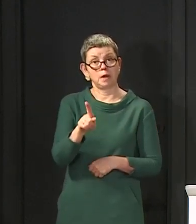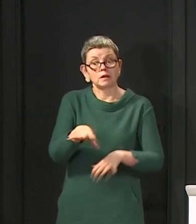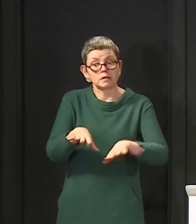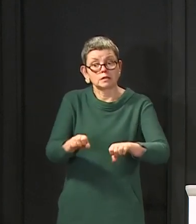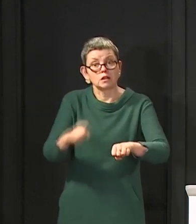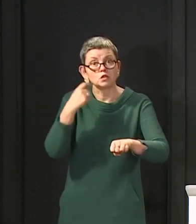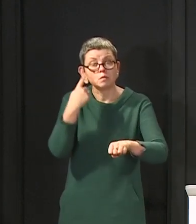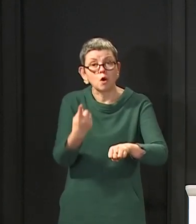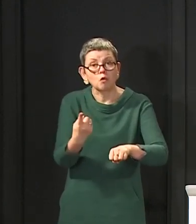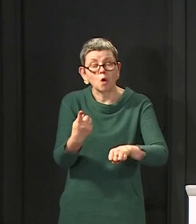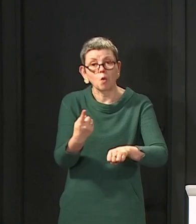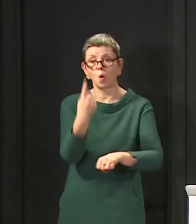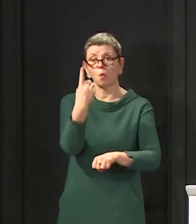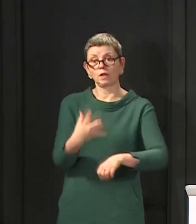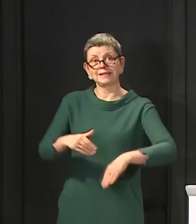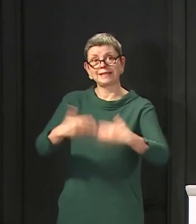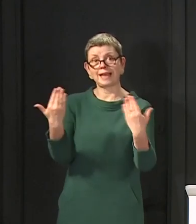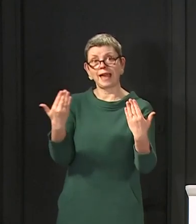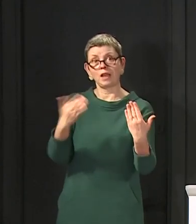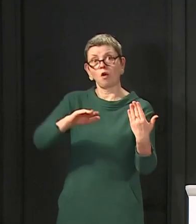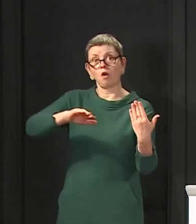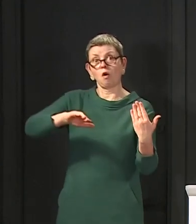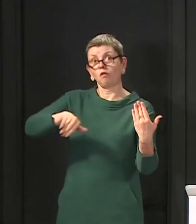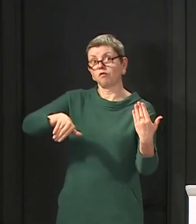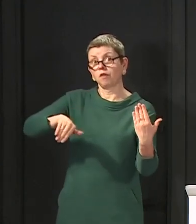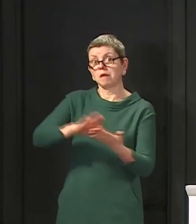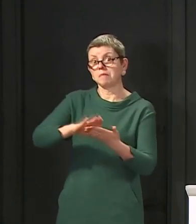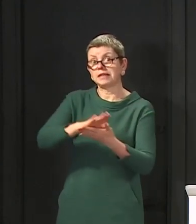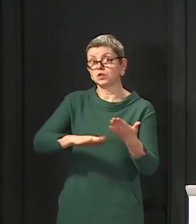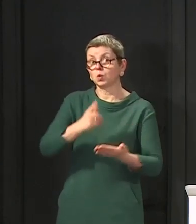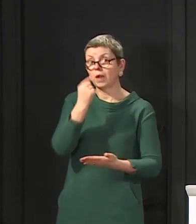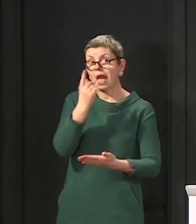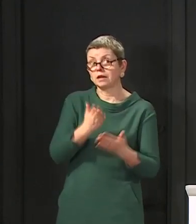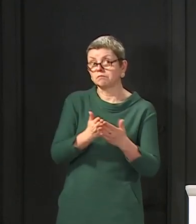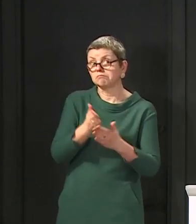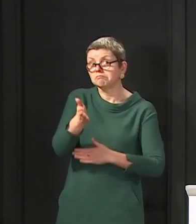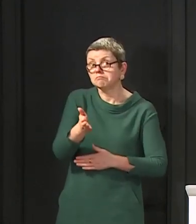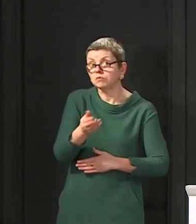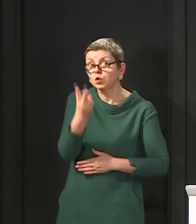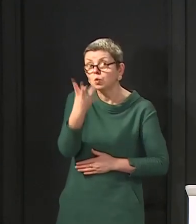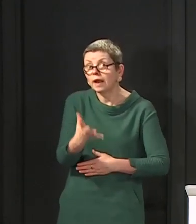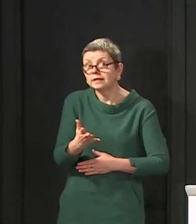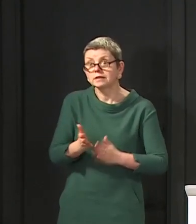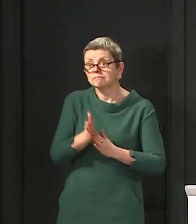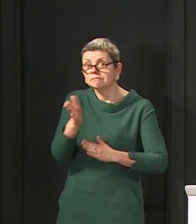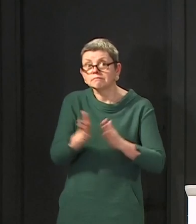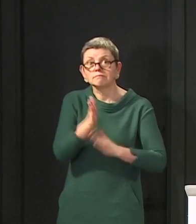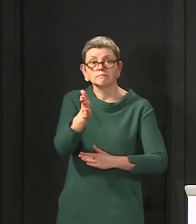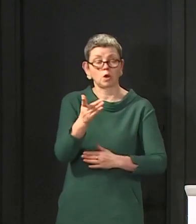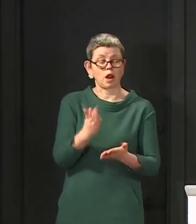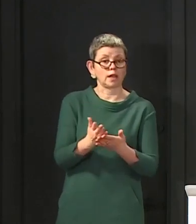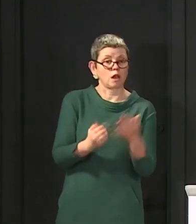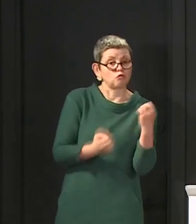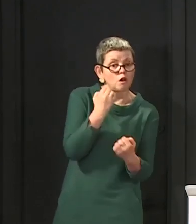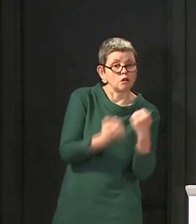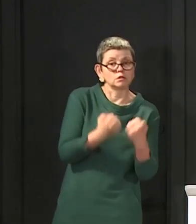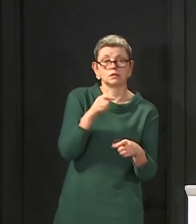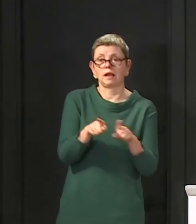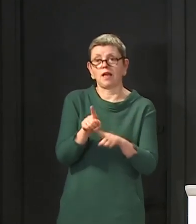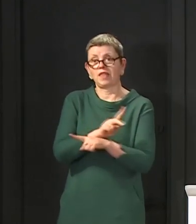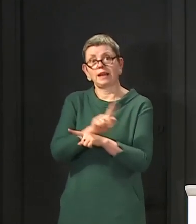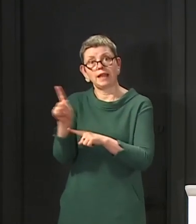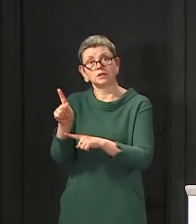once a day limit will be removed. So if you want to go for a walk more often, or to go for a run and also a walk later